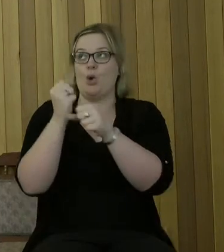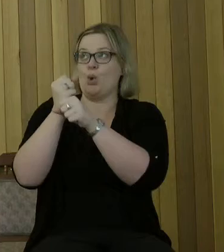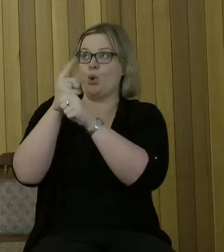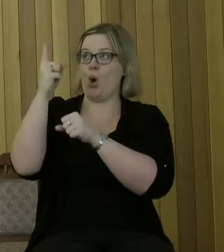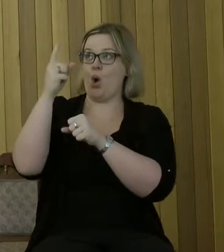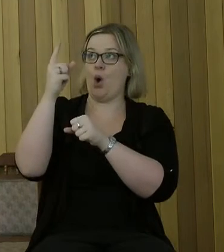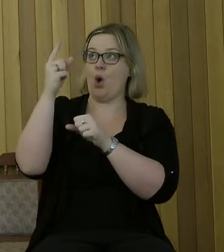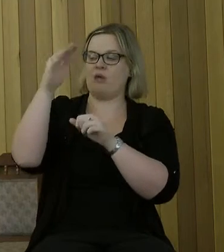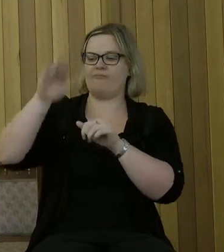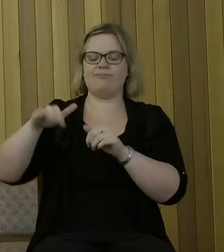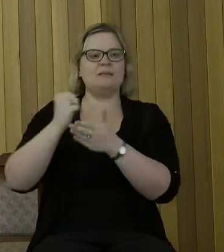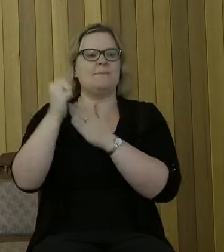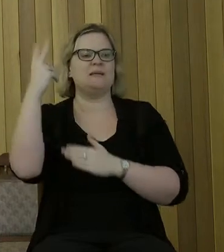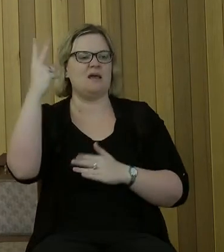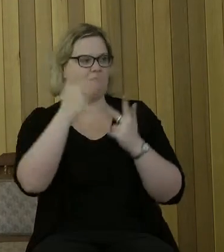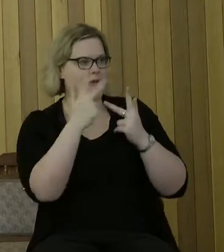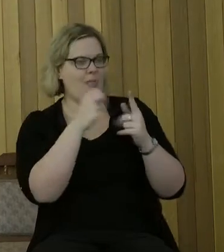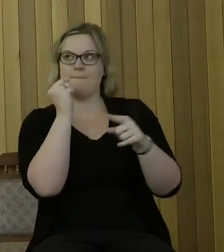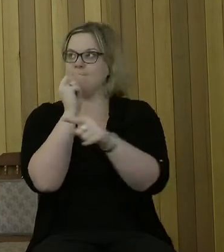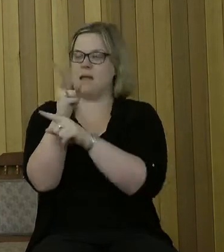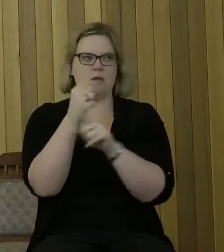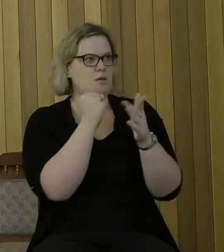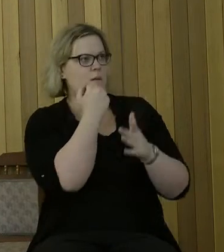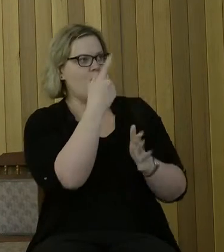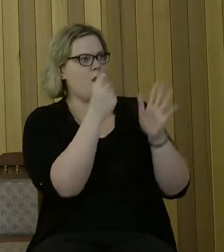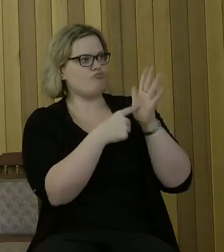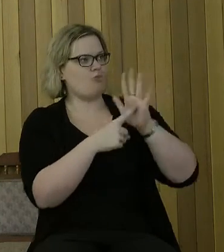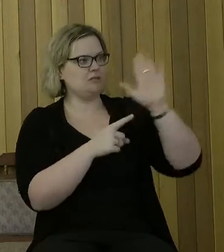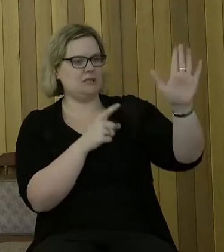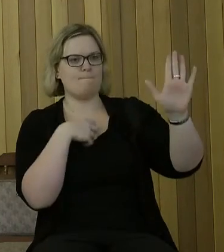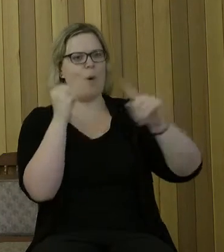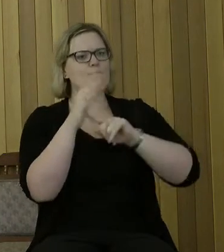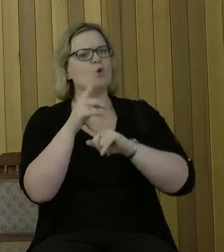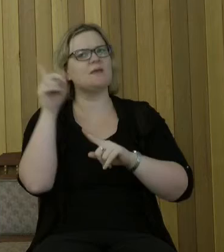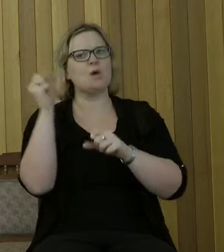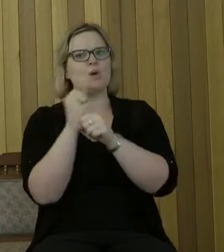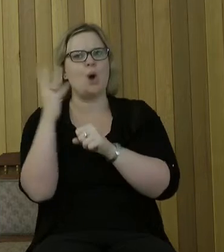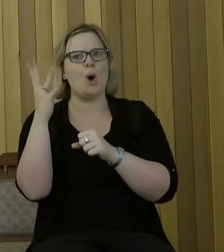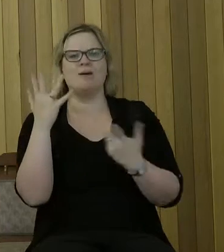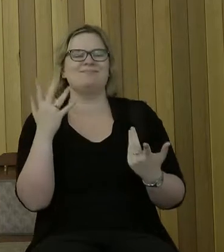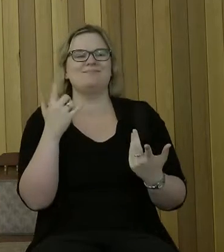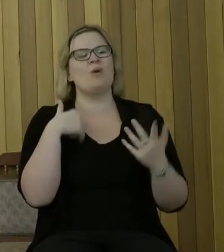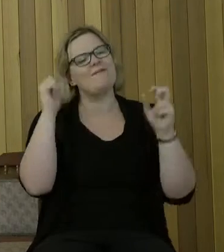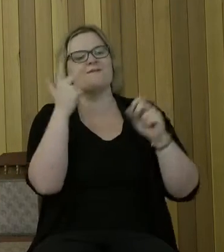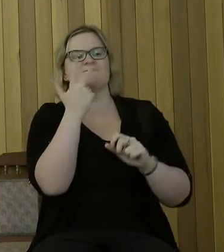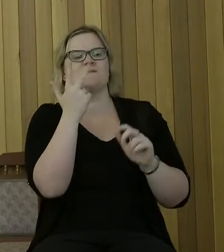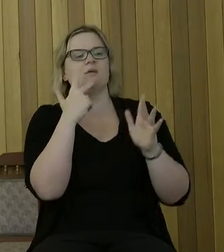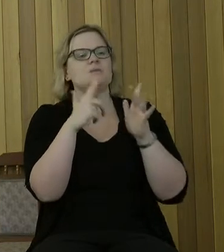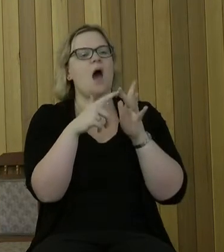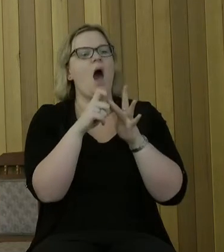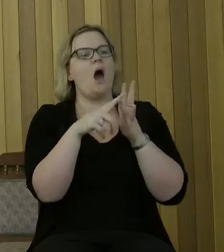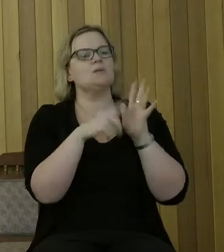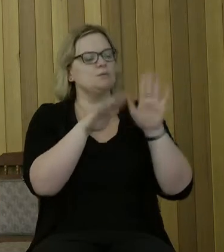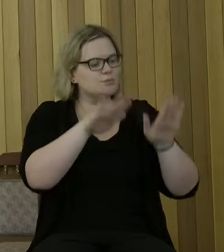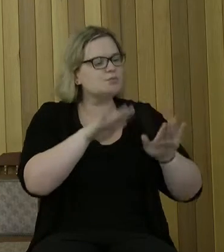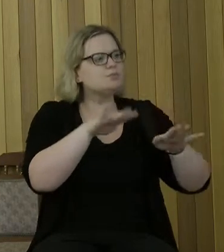adopted a false idol. Think about it. If we make anything our ultimate priority in the place